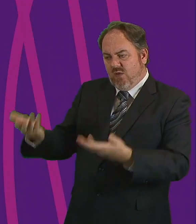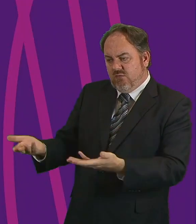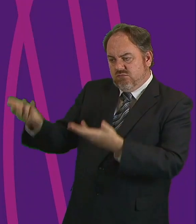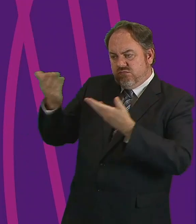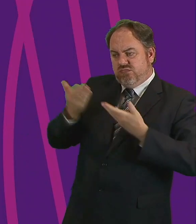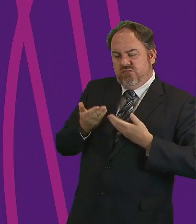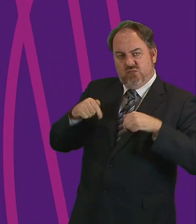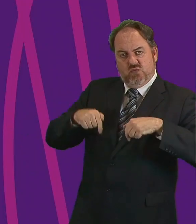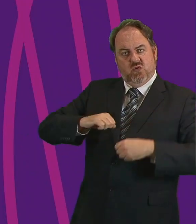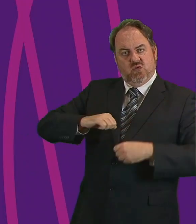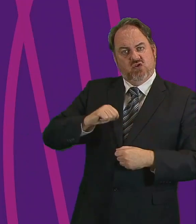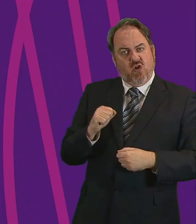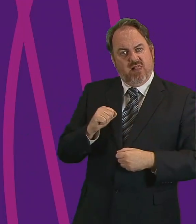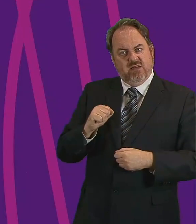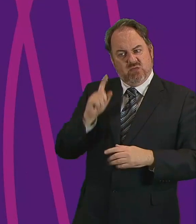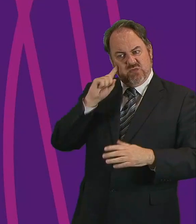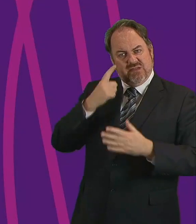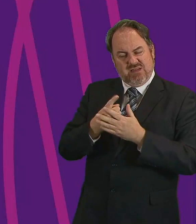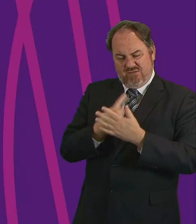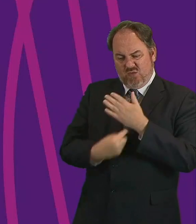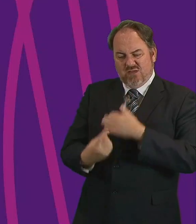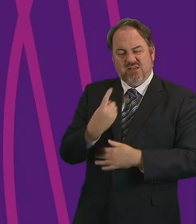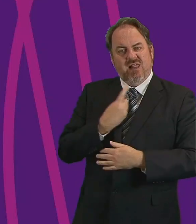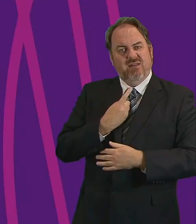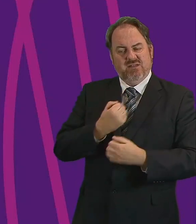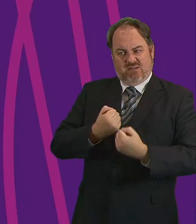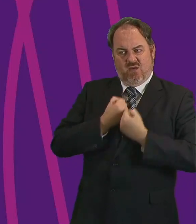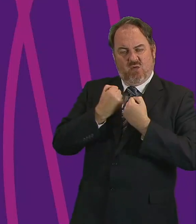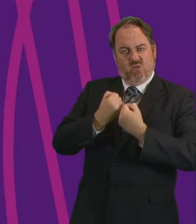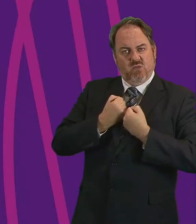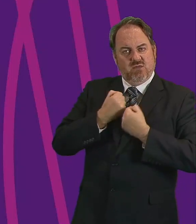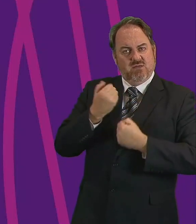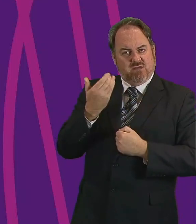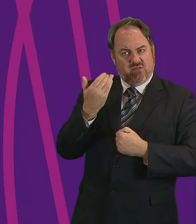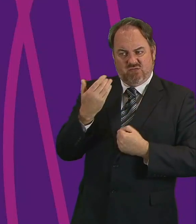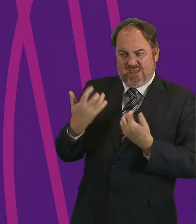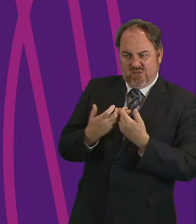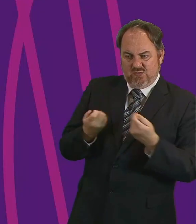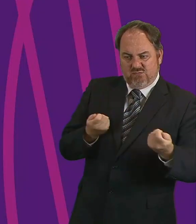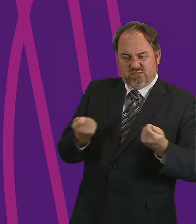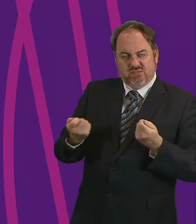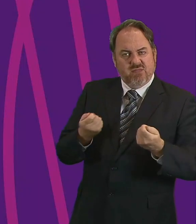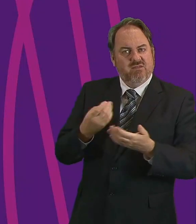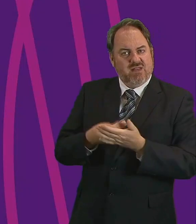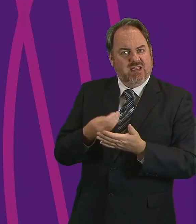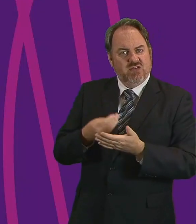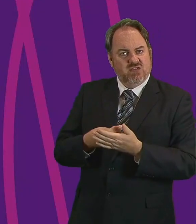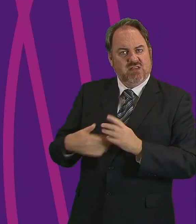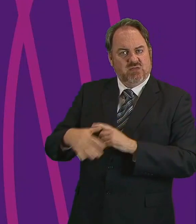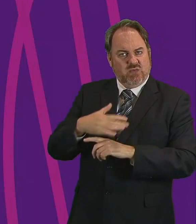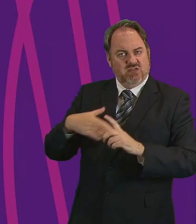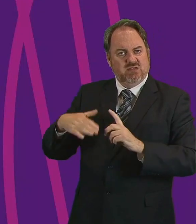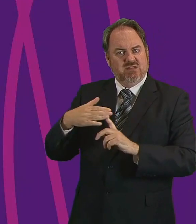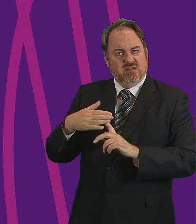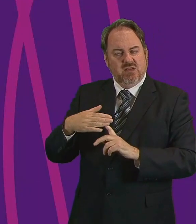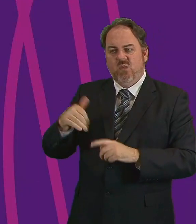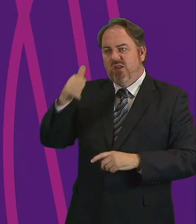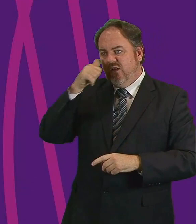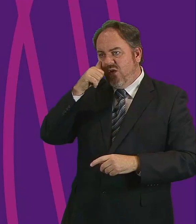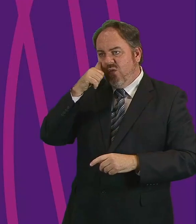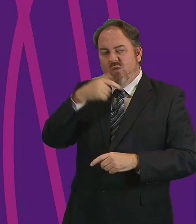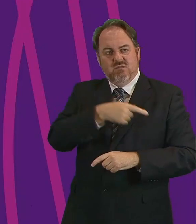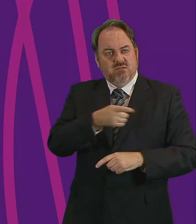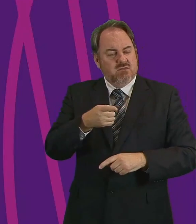steps. Important steps have been taken so far, and we should recognise that. And I think the motion and the comments from the other parties